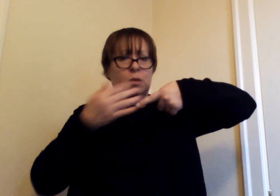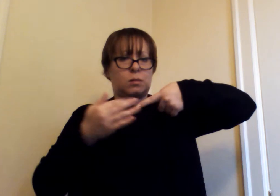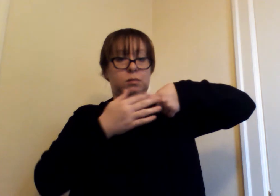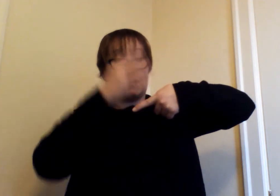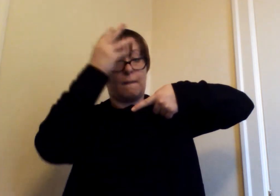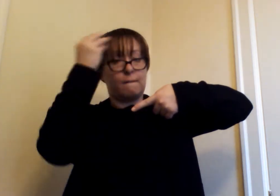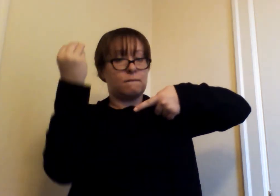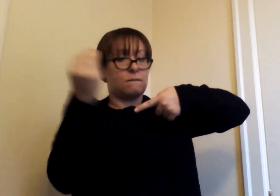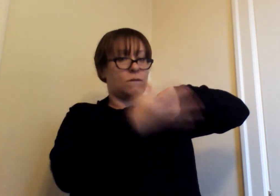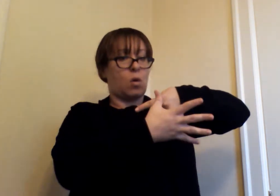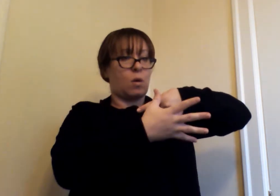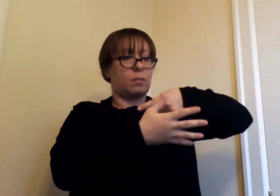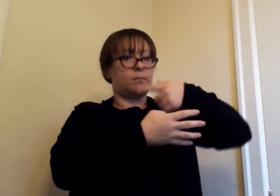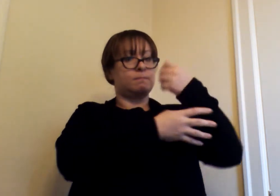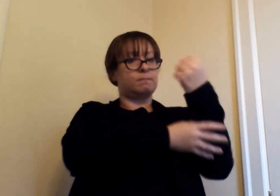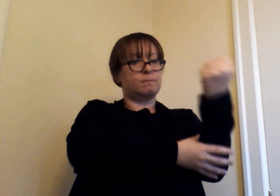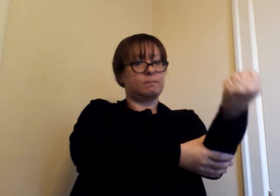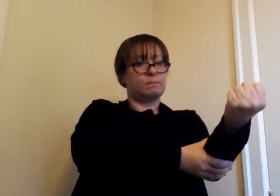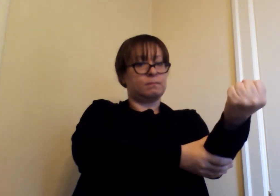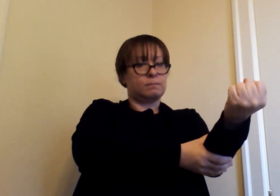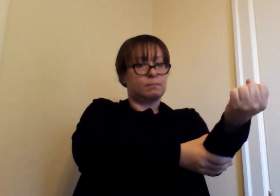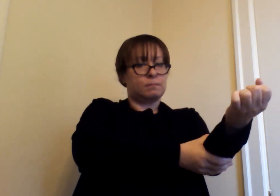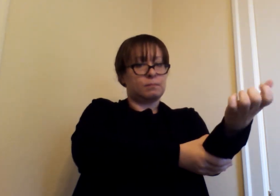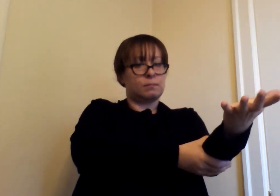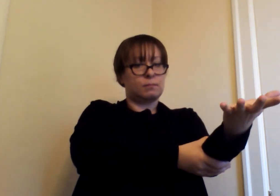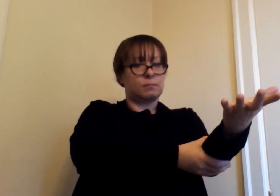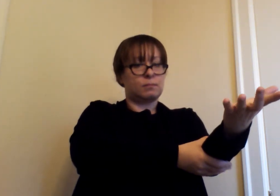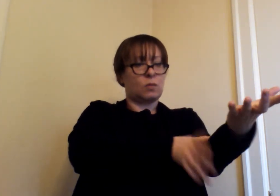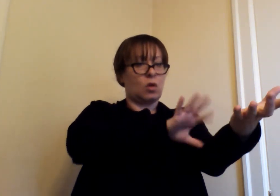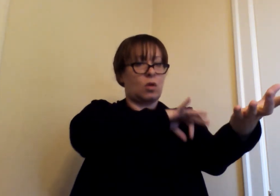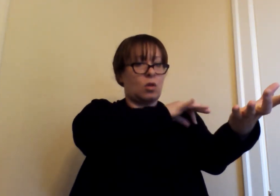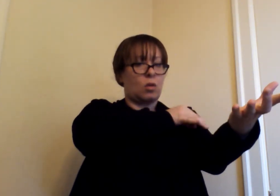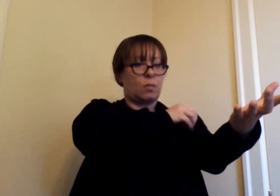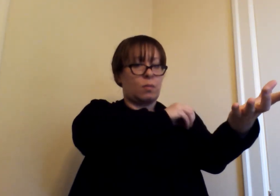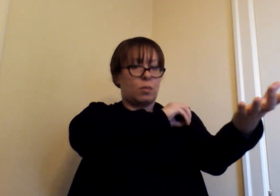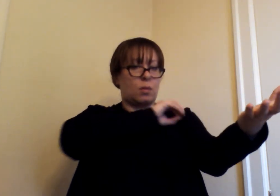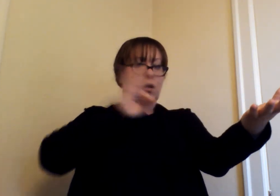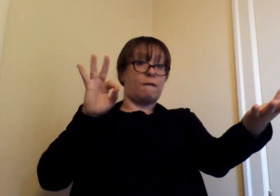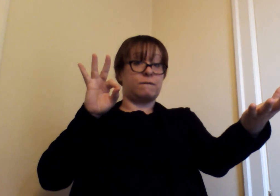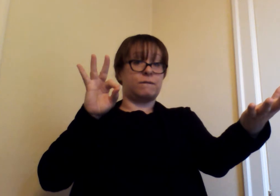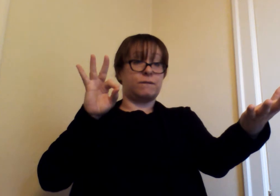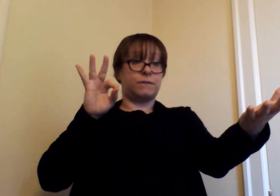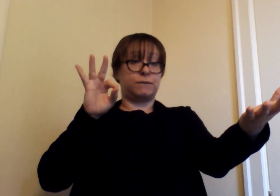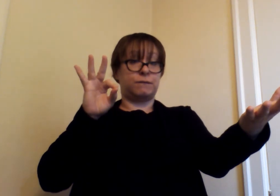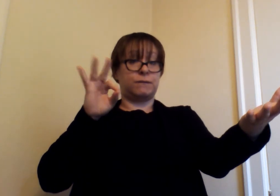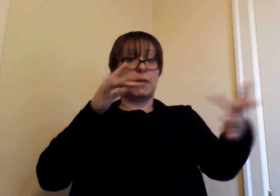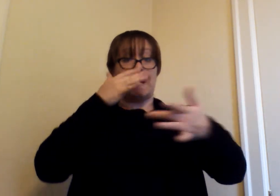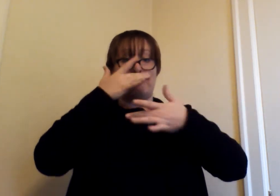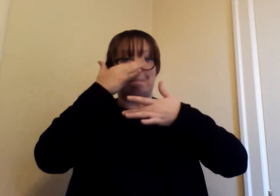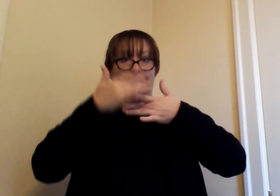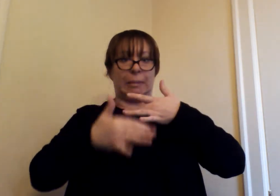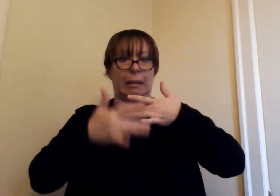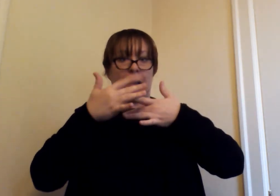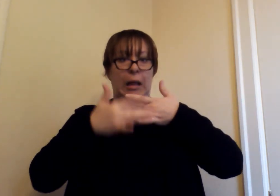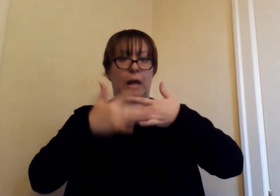and remove the tourniquet from his arm. Removing the tourniquet allows the blood to return to its normal rate of flow through the vein and helps